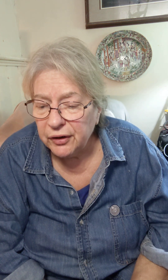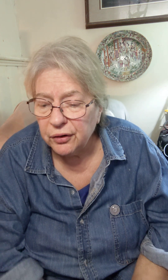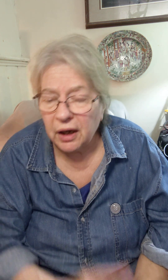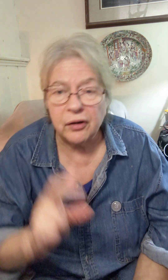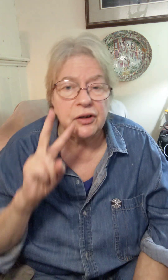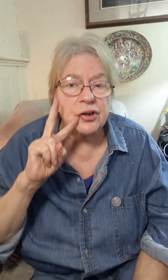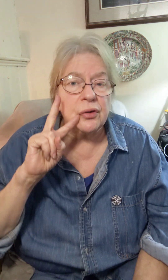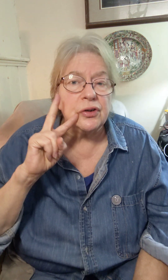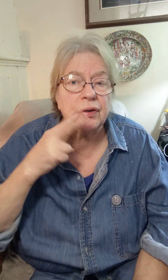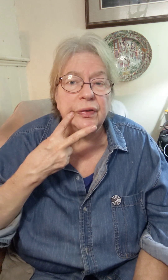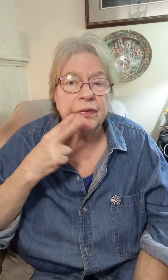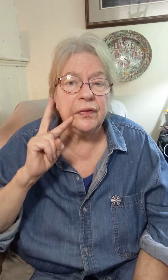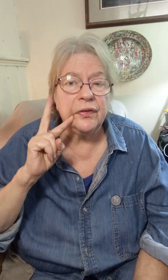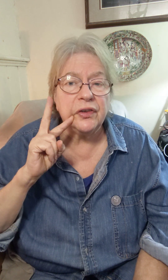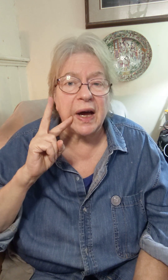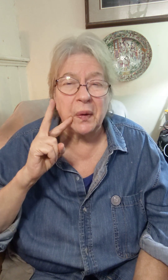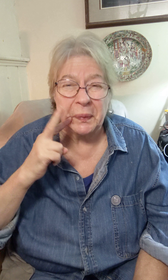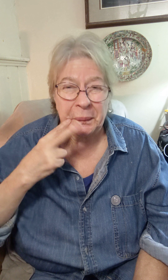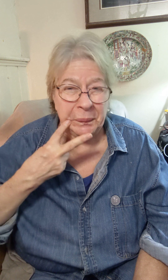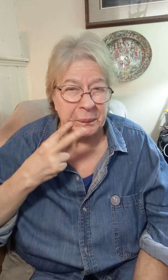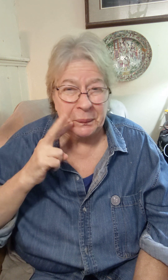Vinegar, I already showed you. Sour